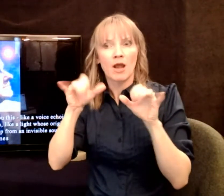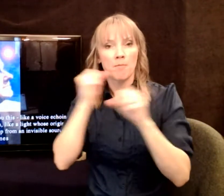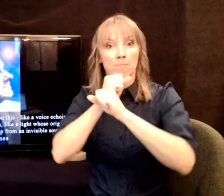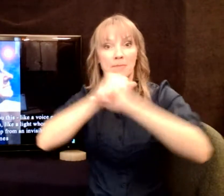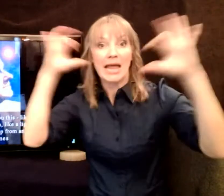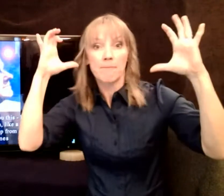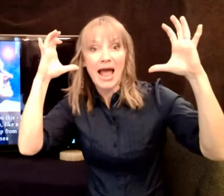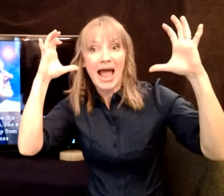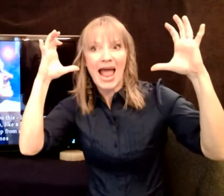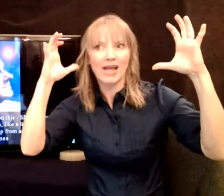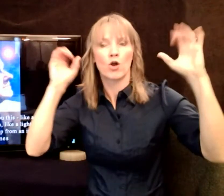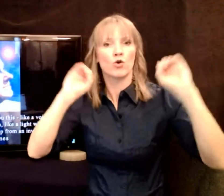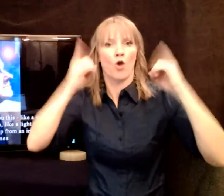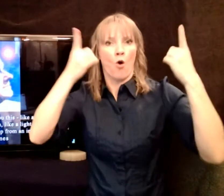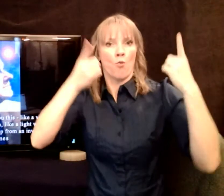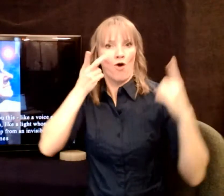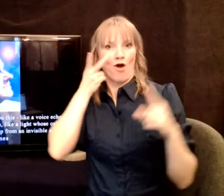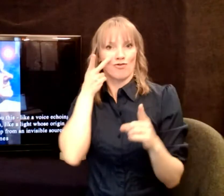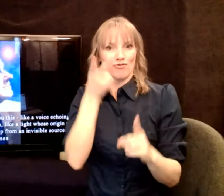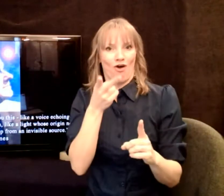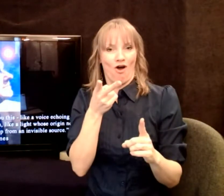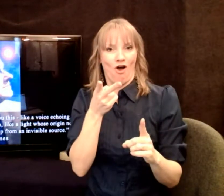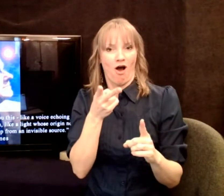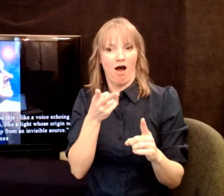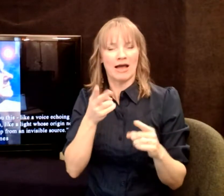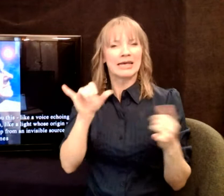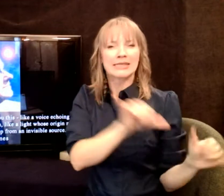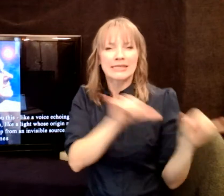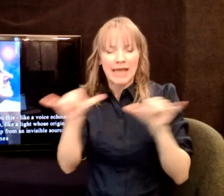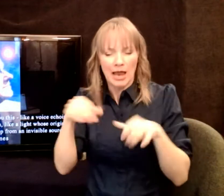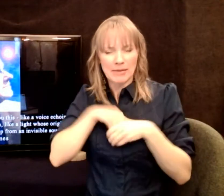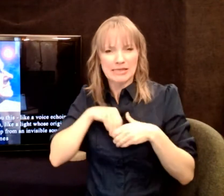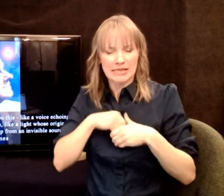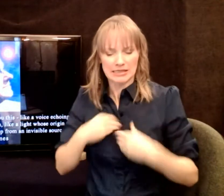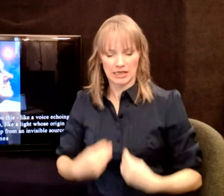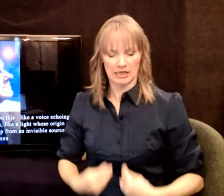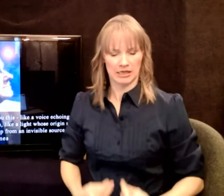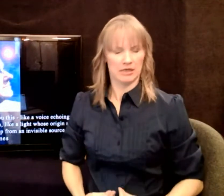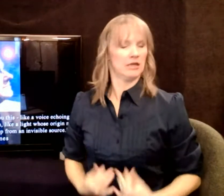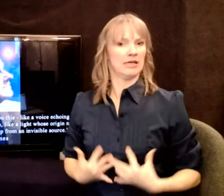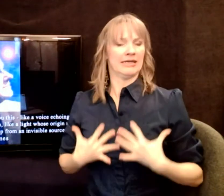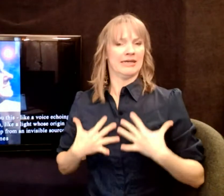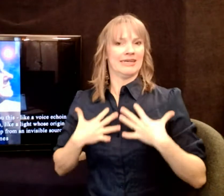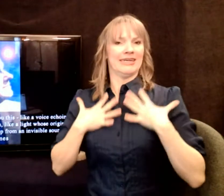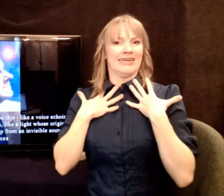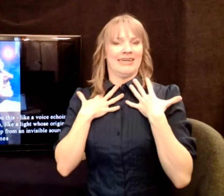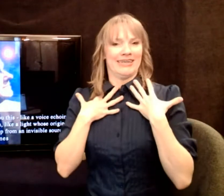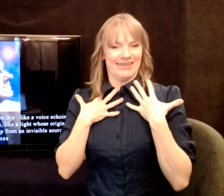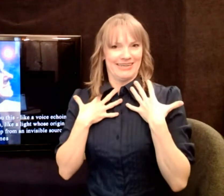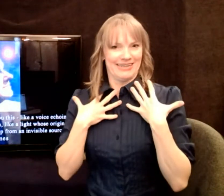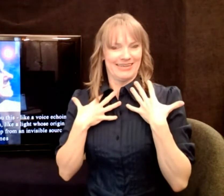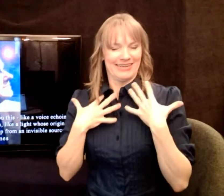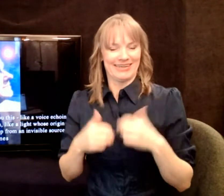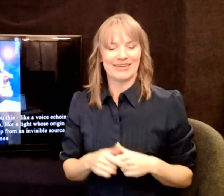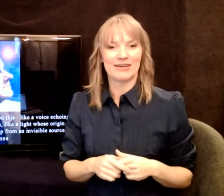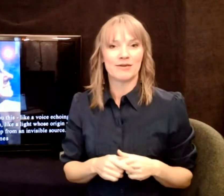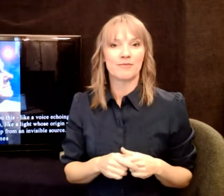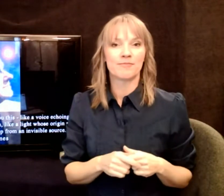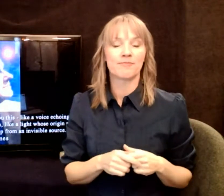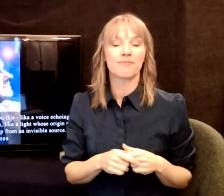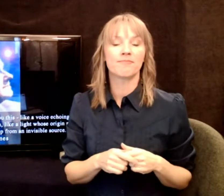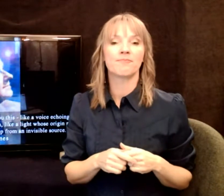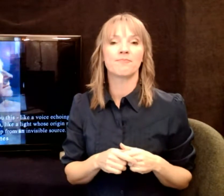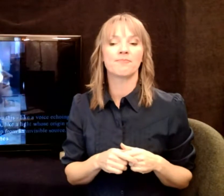seen, like an impulse welling up from an invisible source.